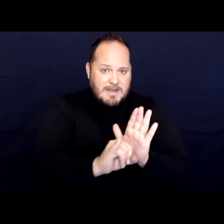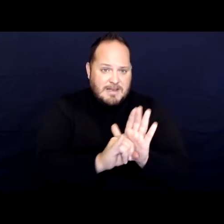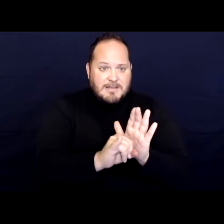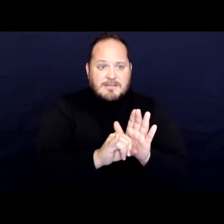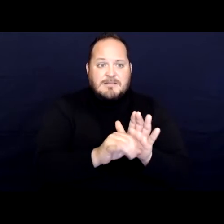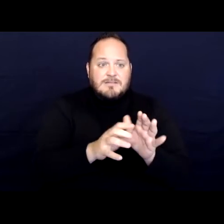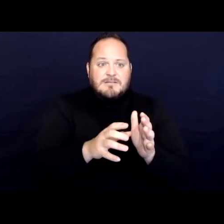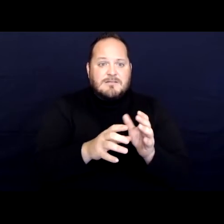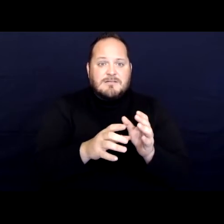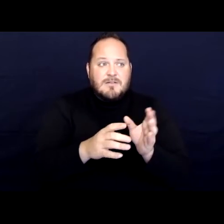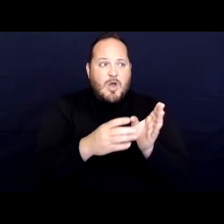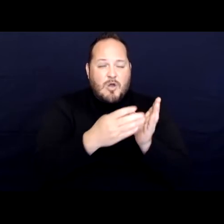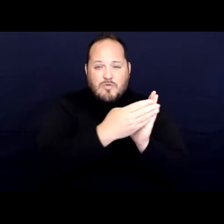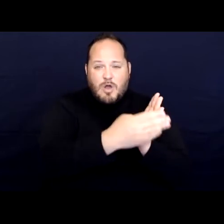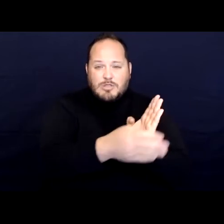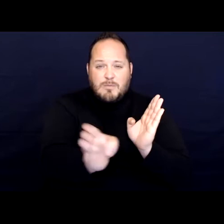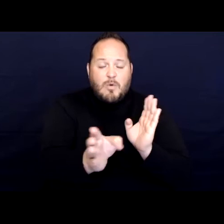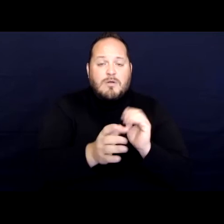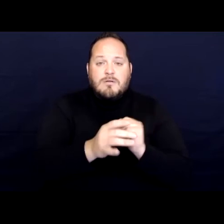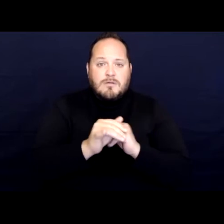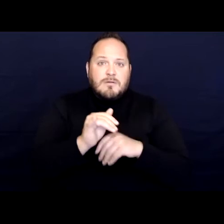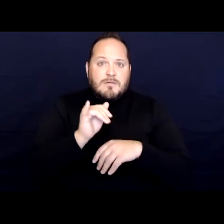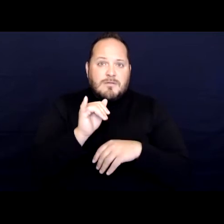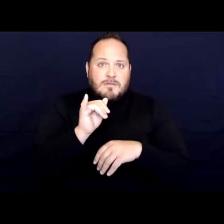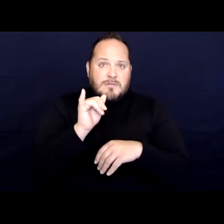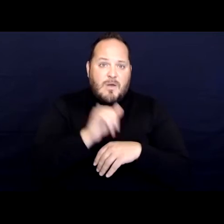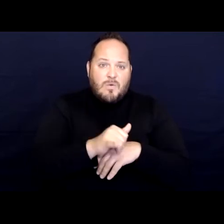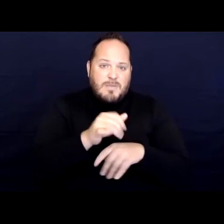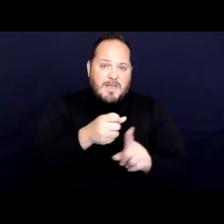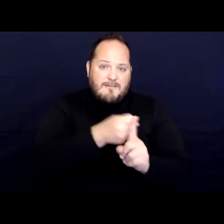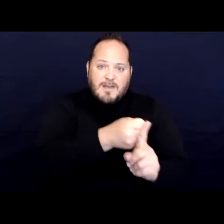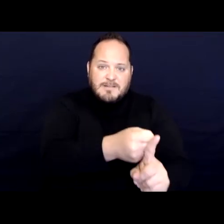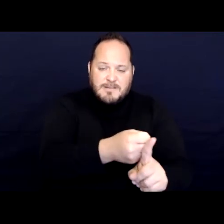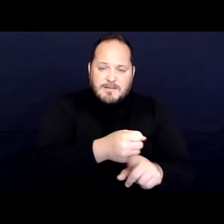across the board that were also being affected. So